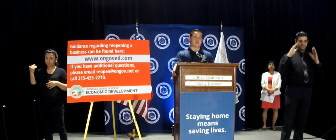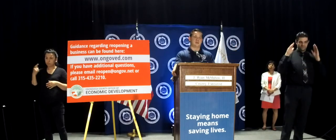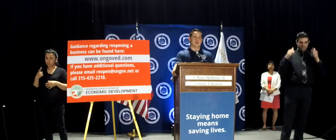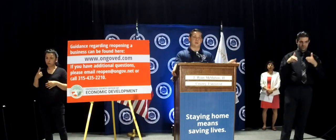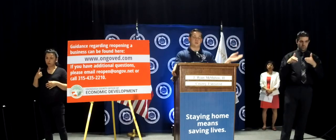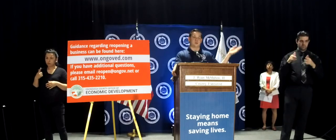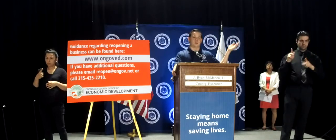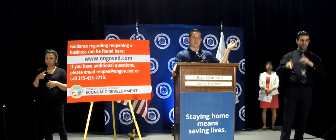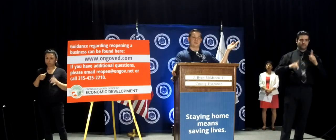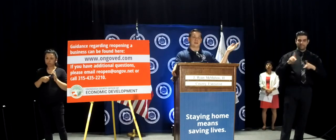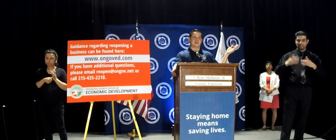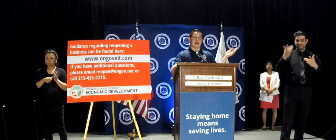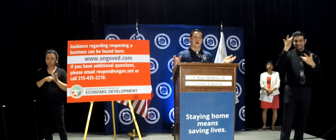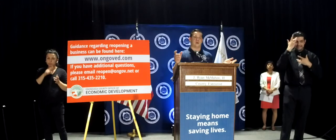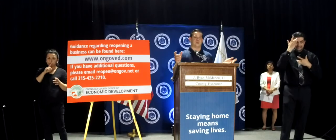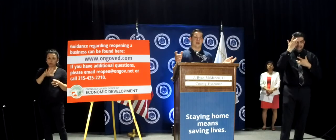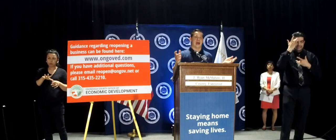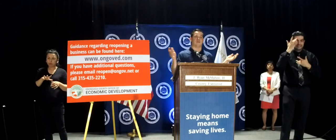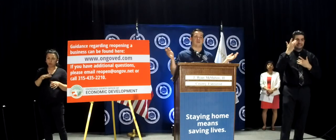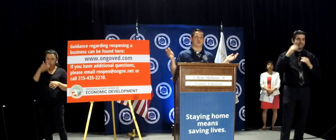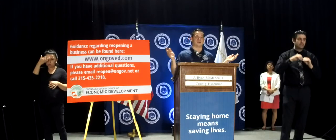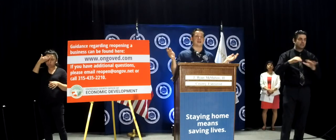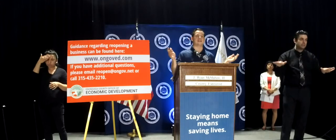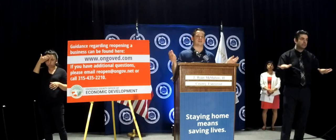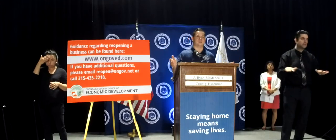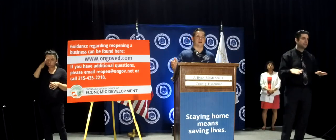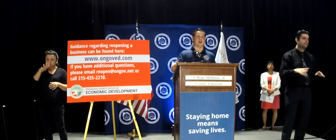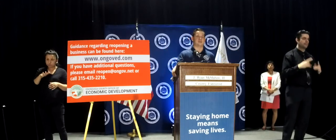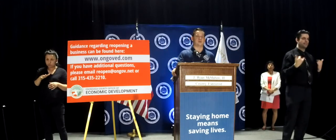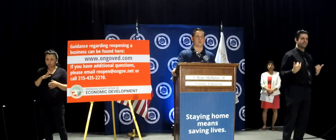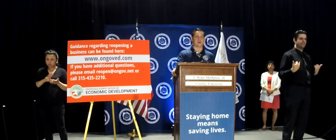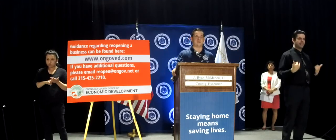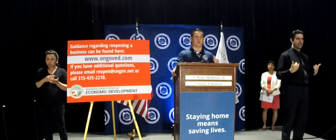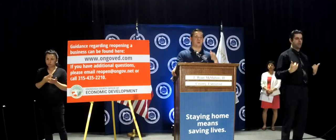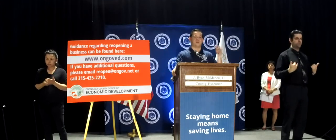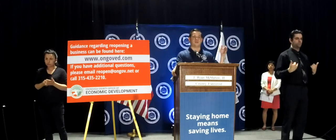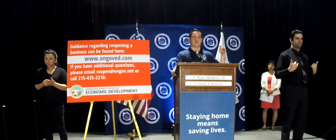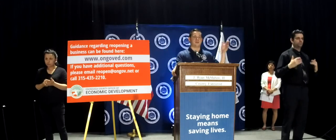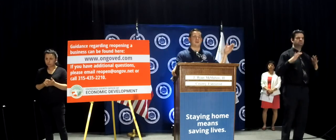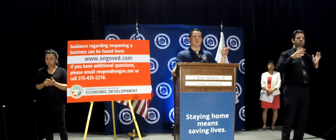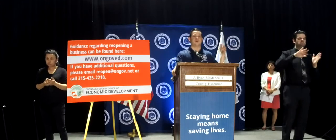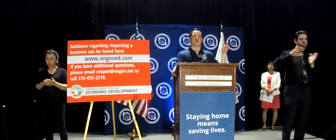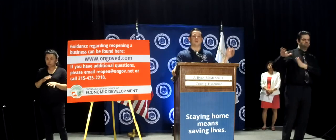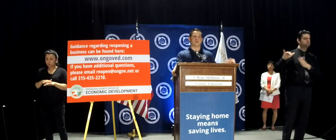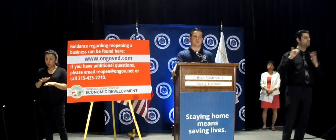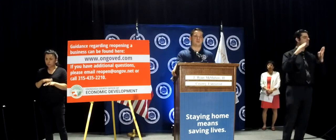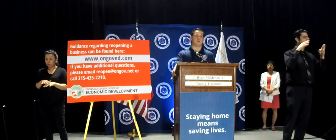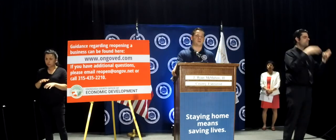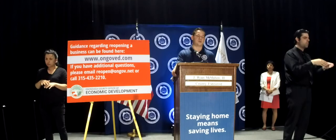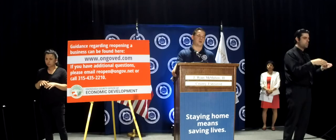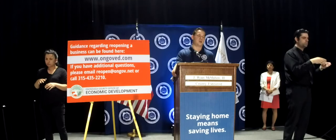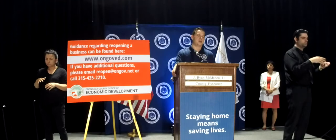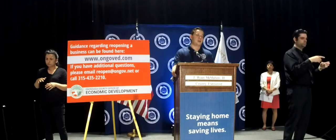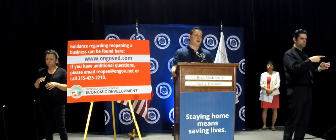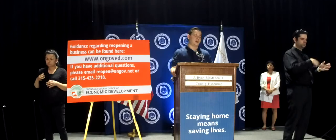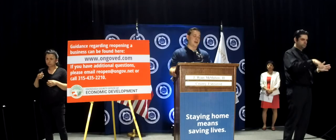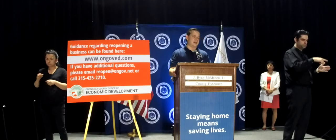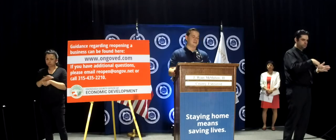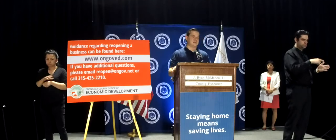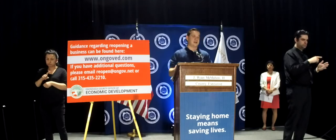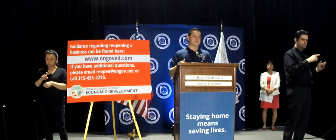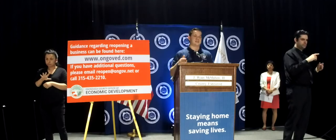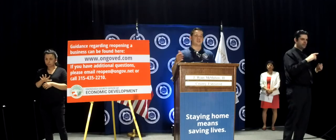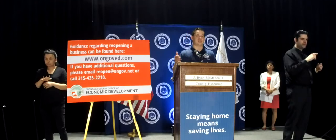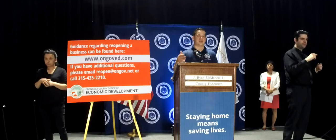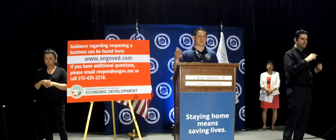cases, and those were now half of ours are asymptomatic. So we never would have even have known about these people. So